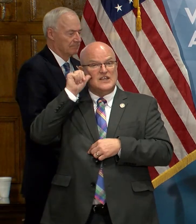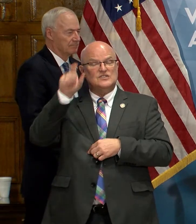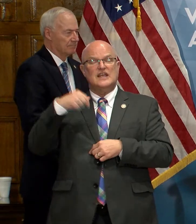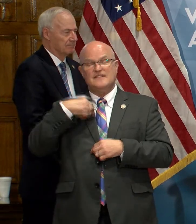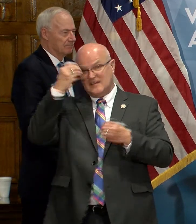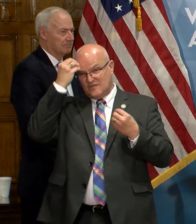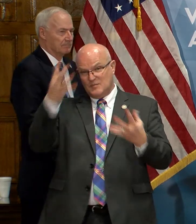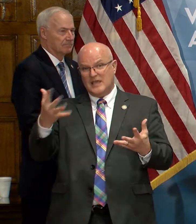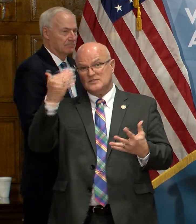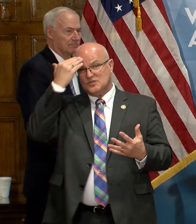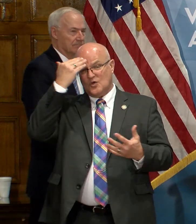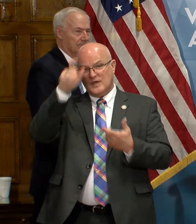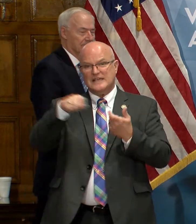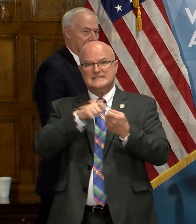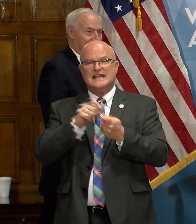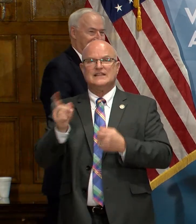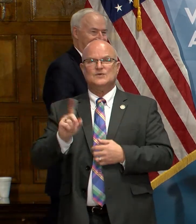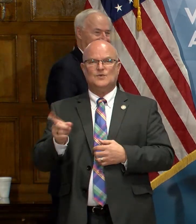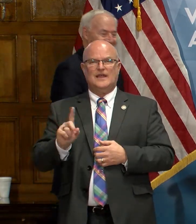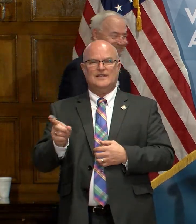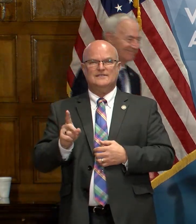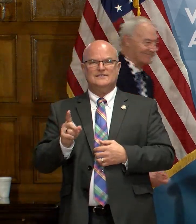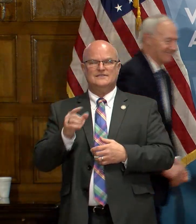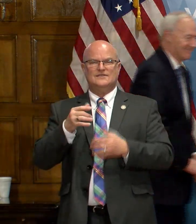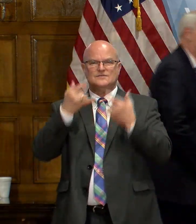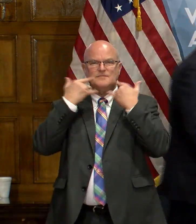have that information to know exactly where that is.